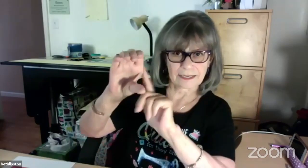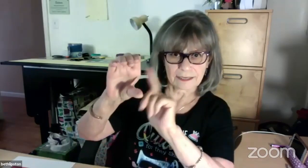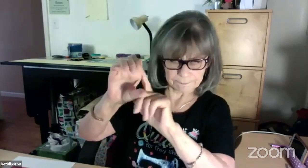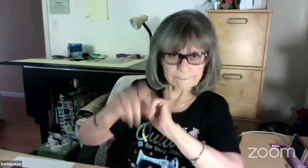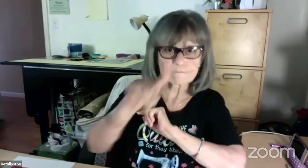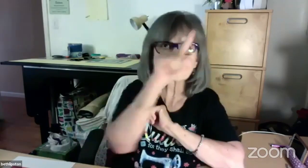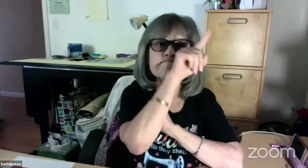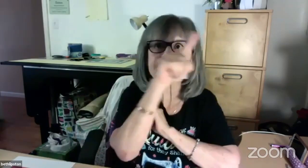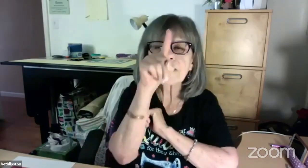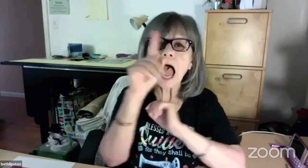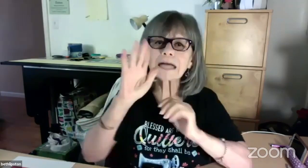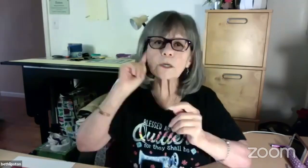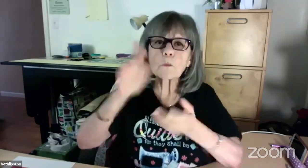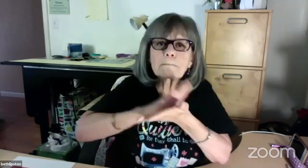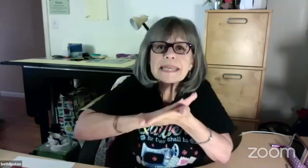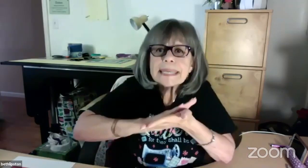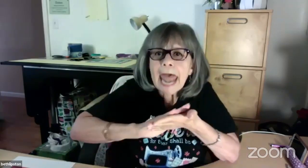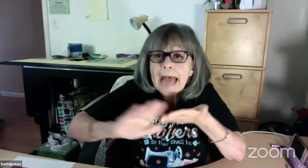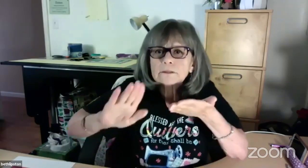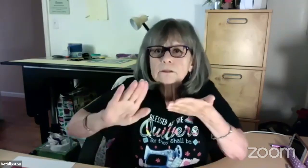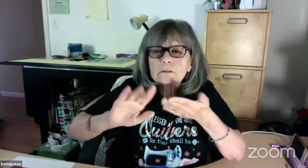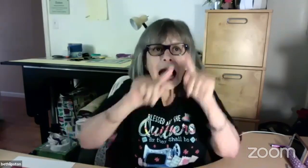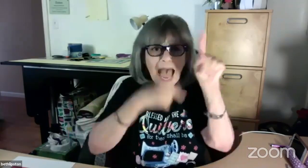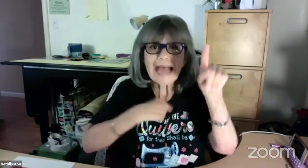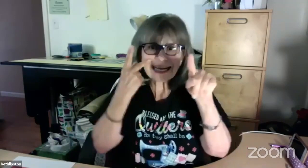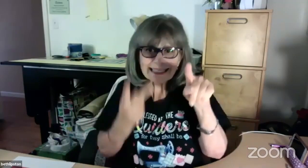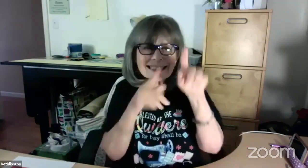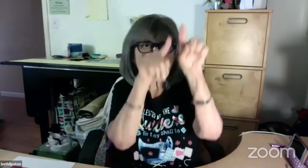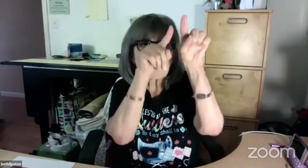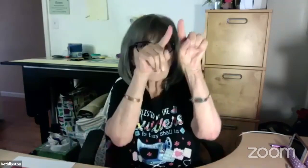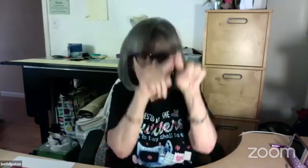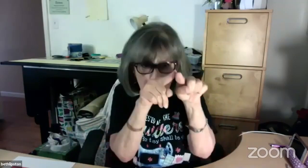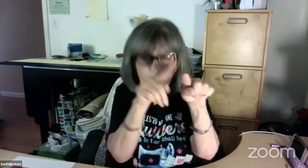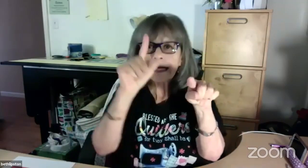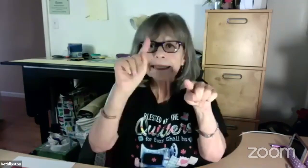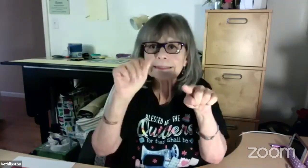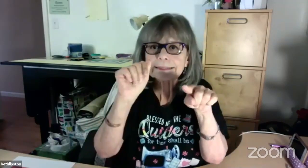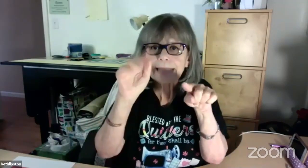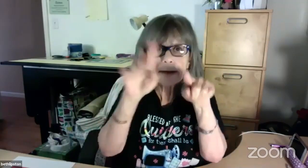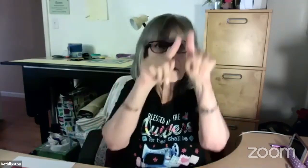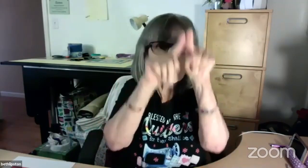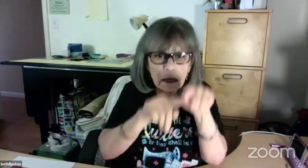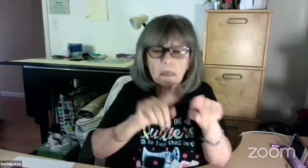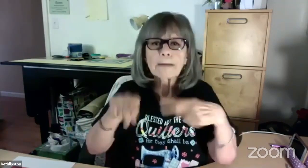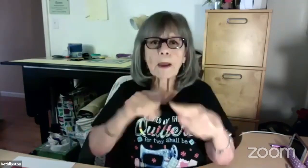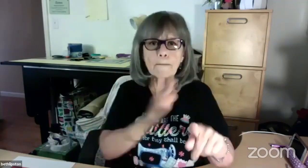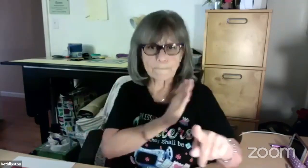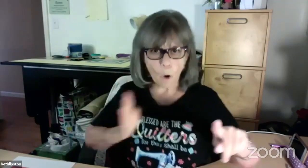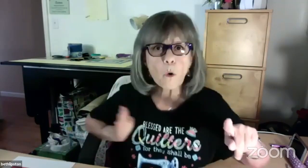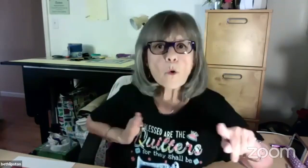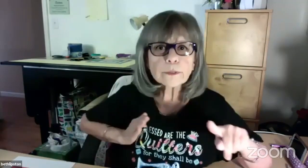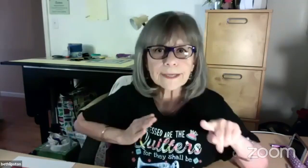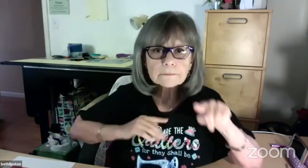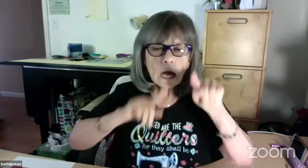but I would feel more comfortable if it were a DHHSC email. It's nice to see the